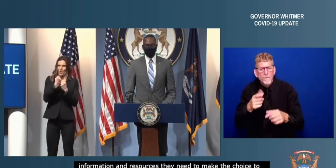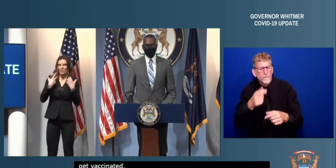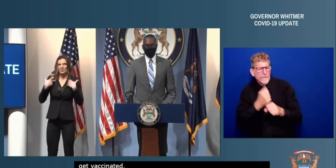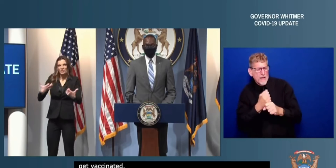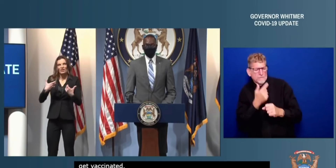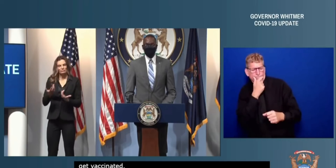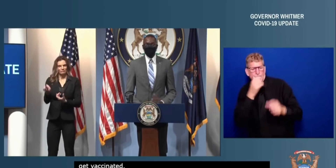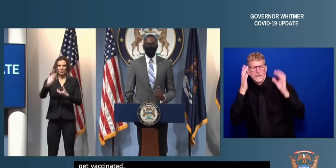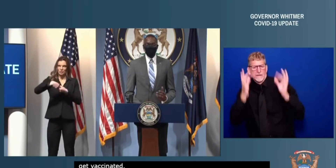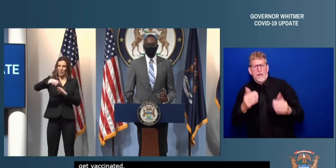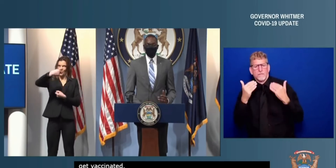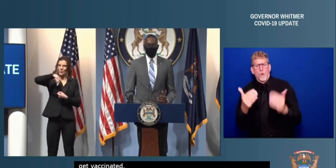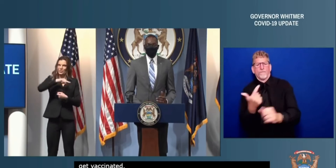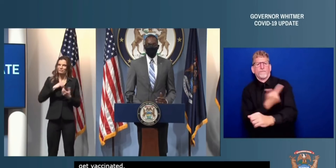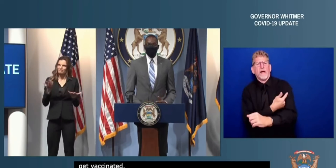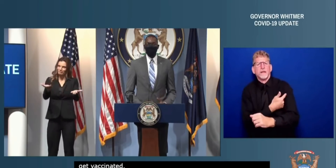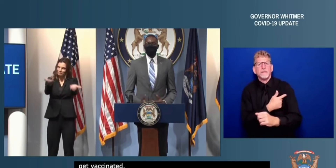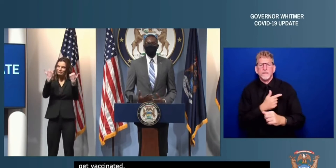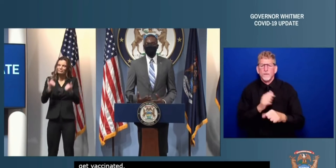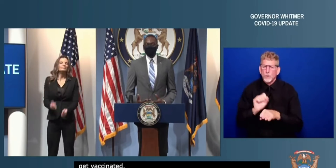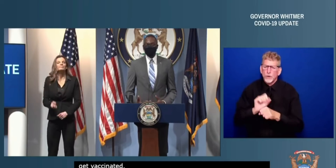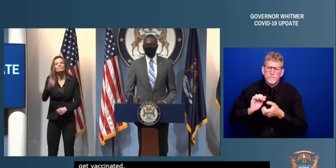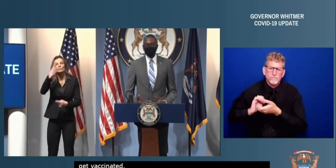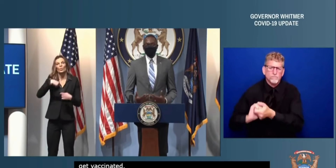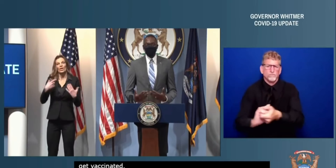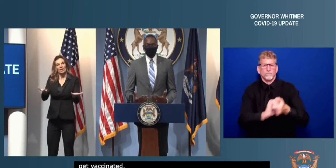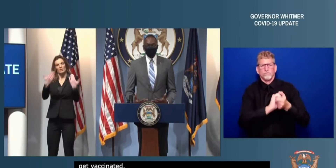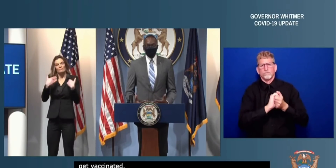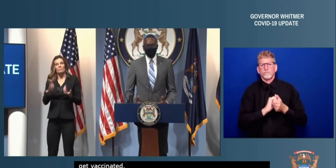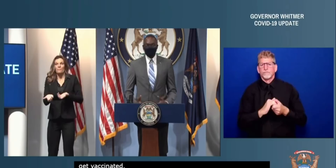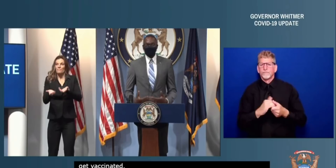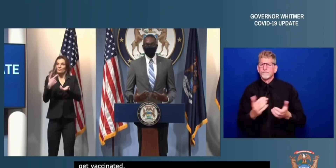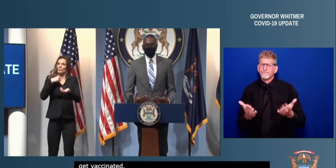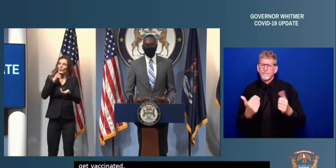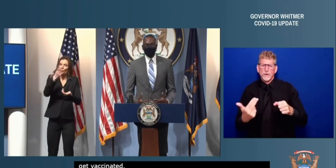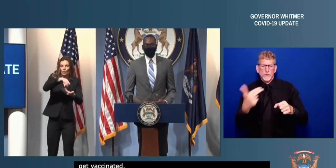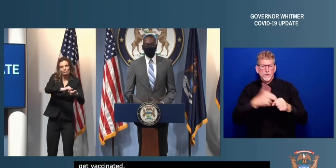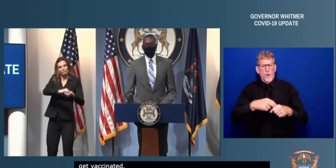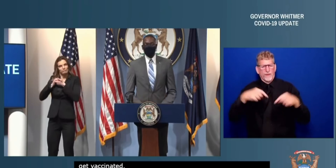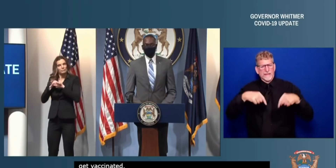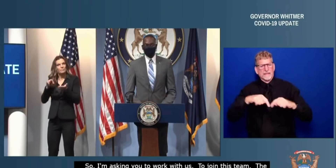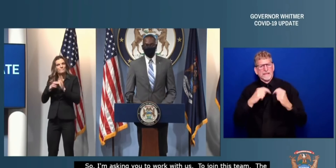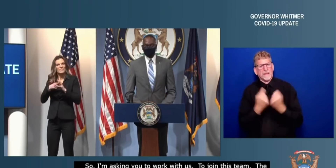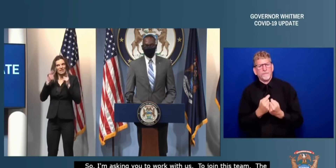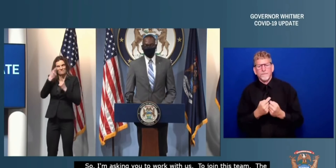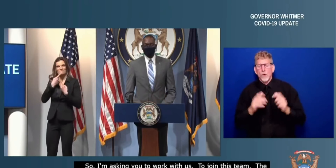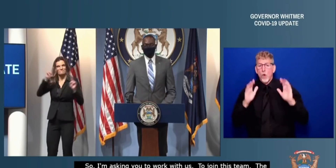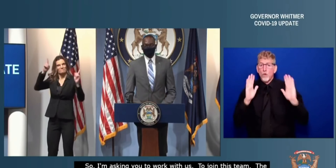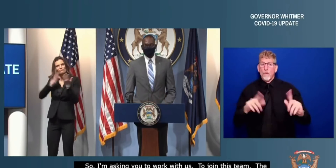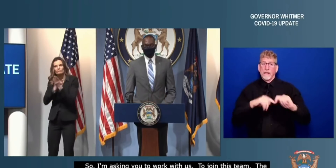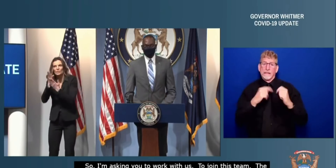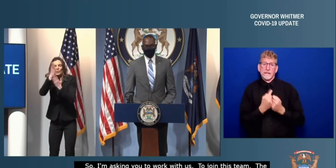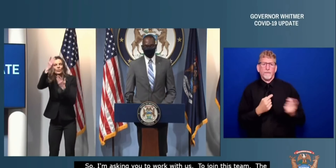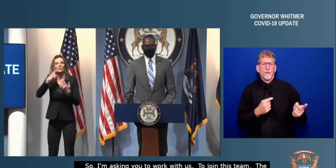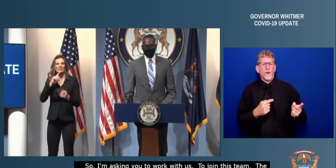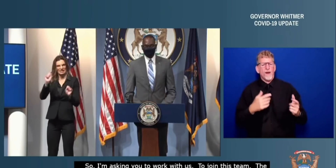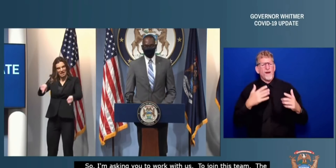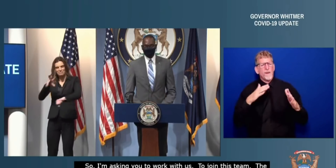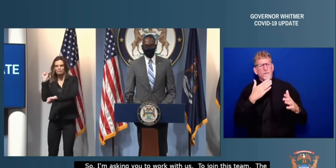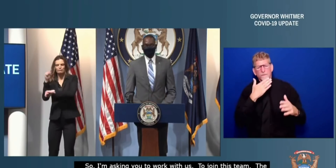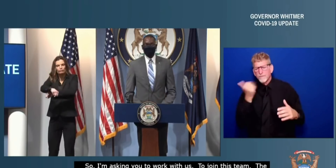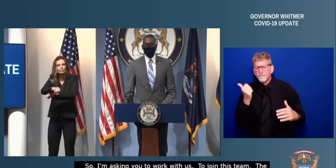this team. The bigger the team, the bigger and better and quicker our victory will be over